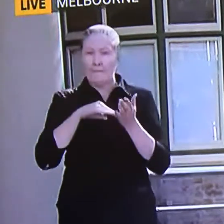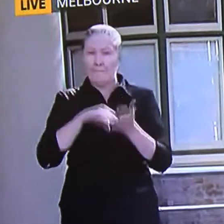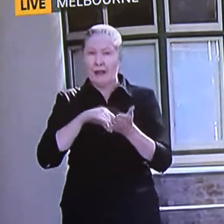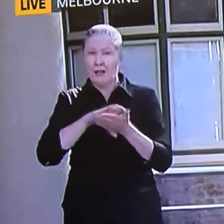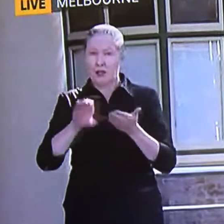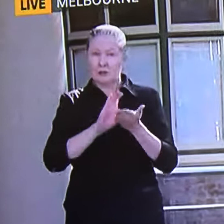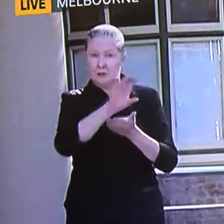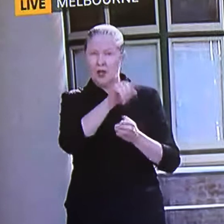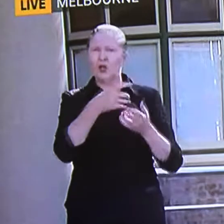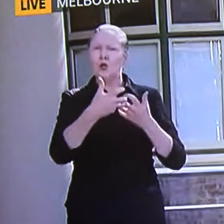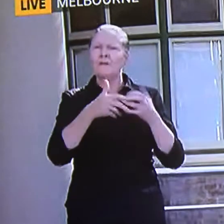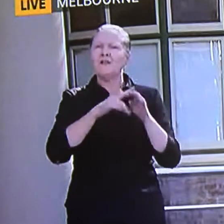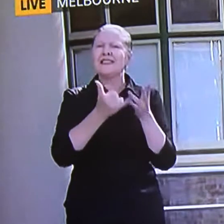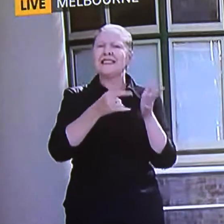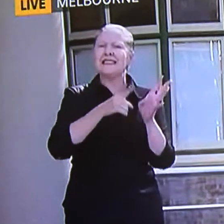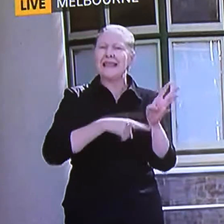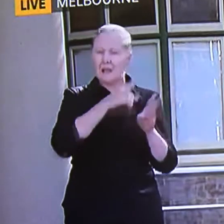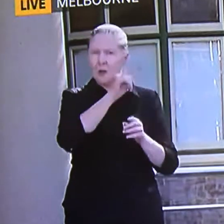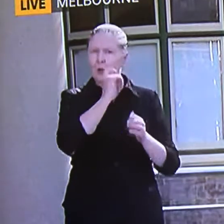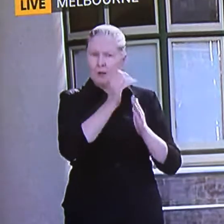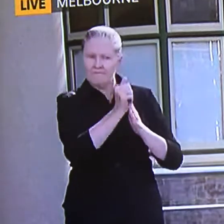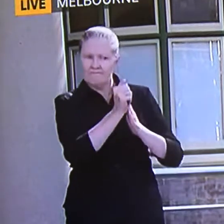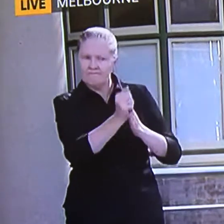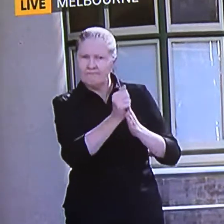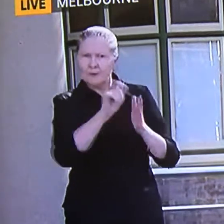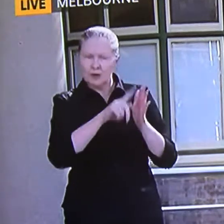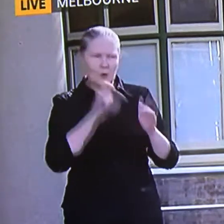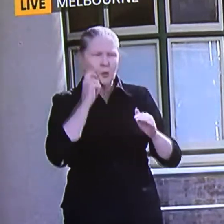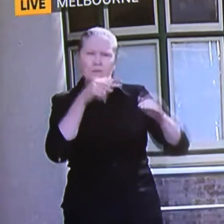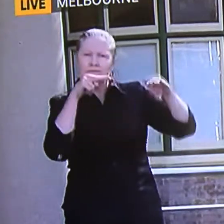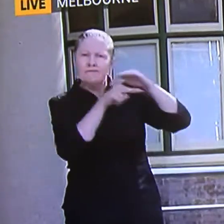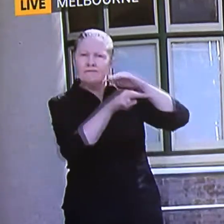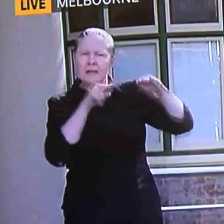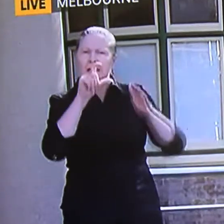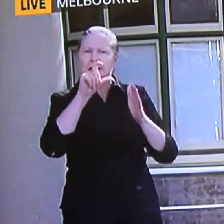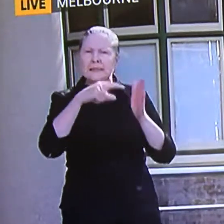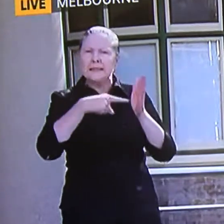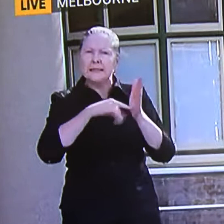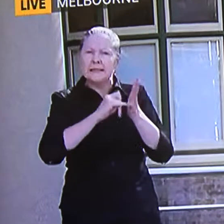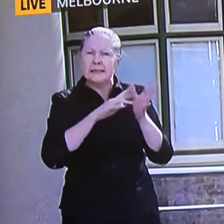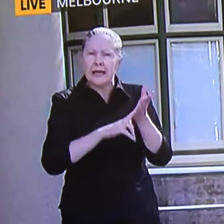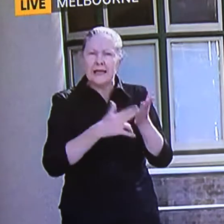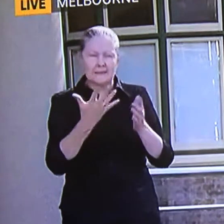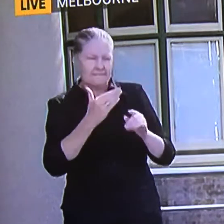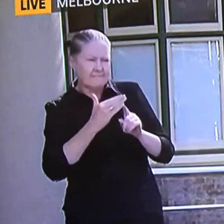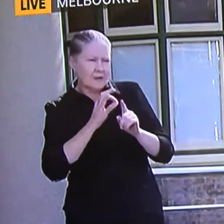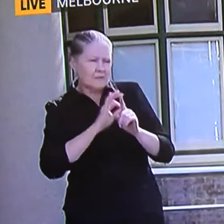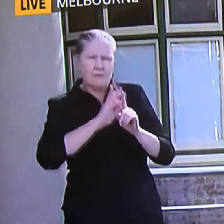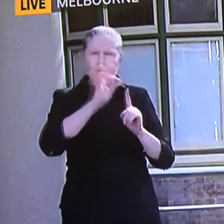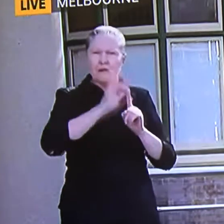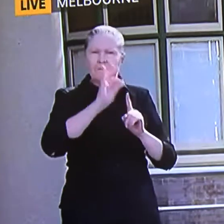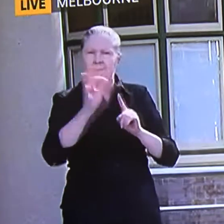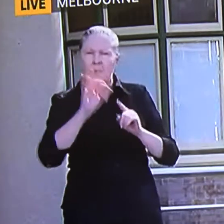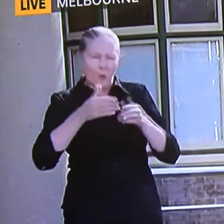University of Sydney to lead a project which will use CT scanning, advanced training, advanced techniques